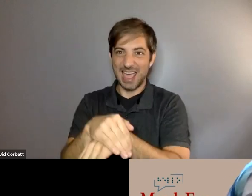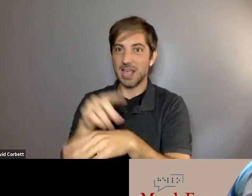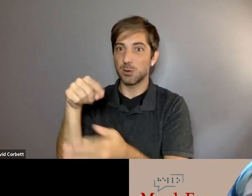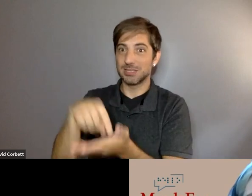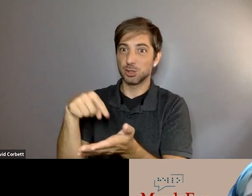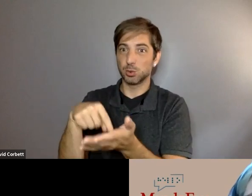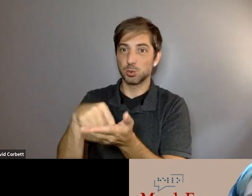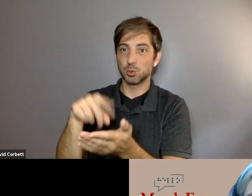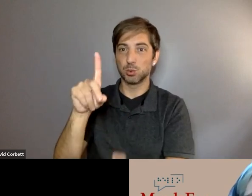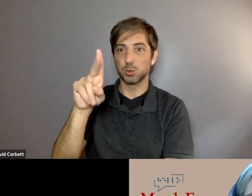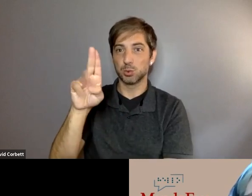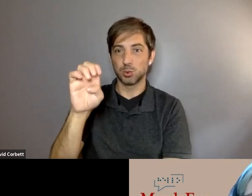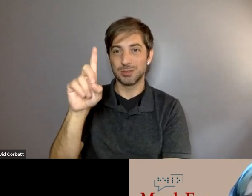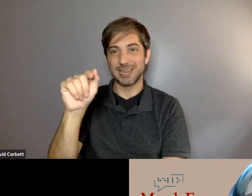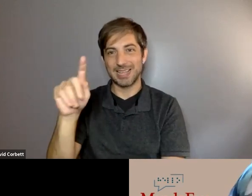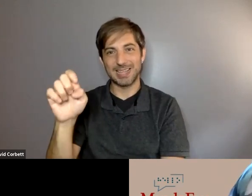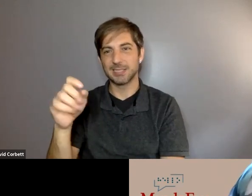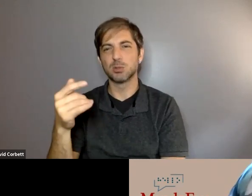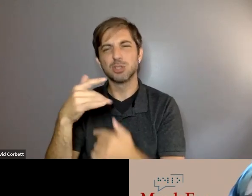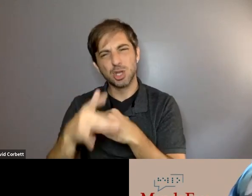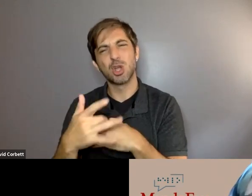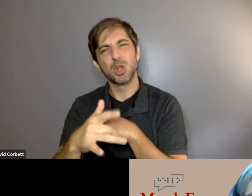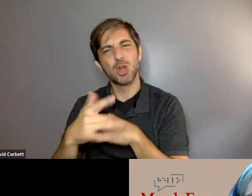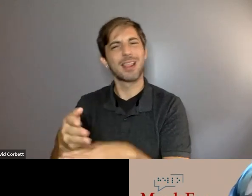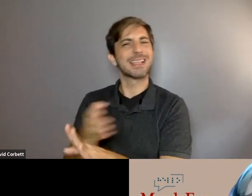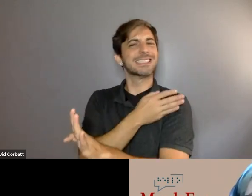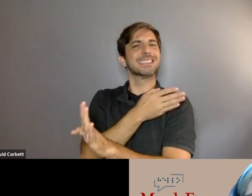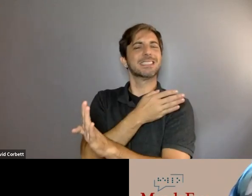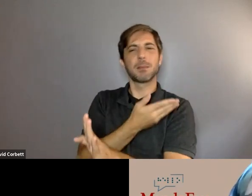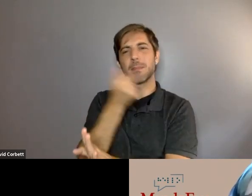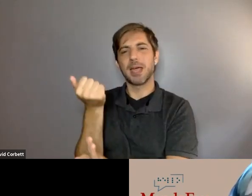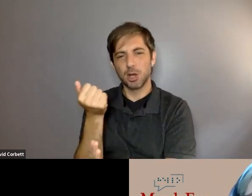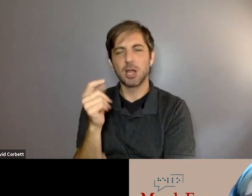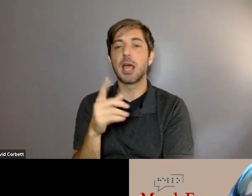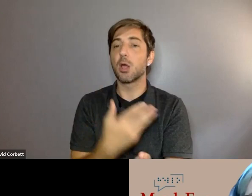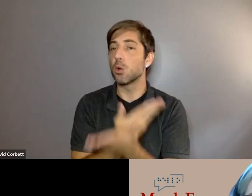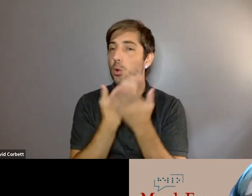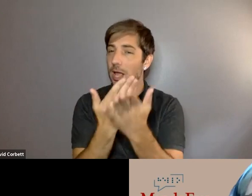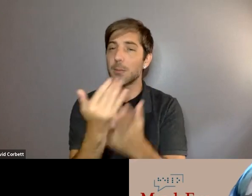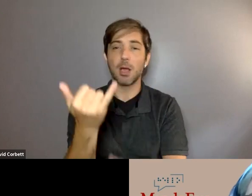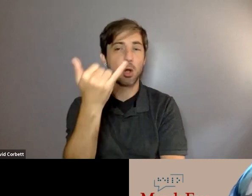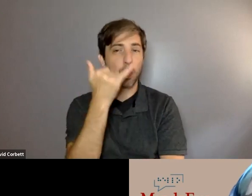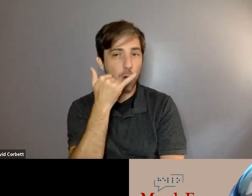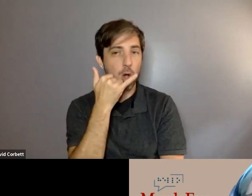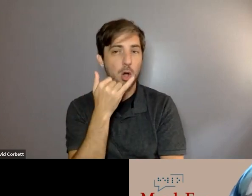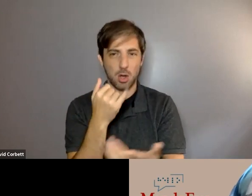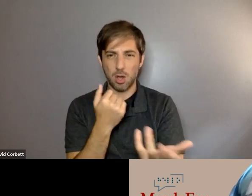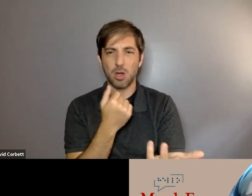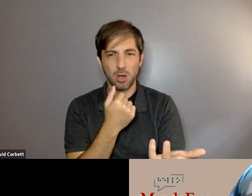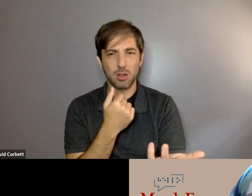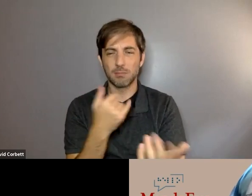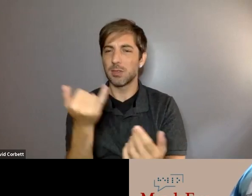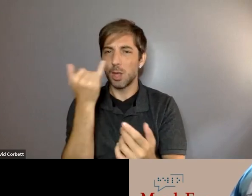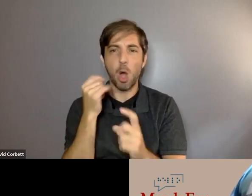And the other thing I can recommend is call the phone numbers. Call our grant specialists. We usually get back within